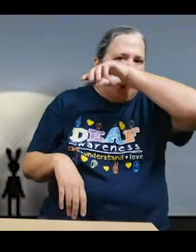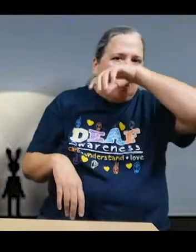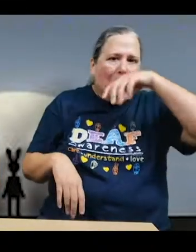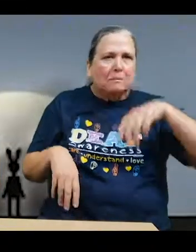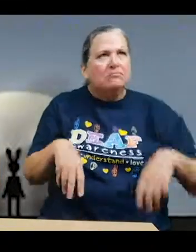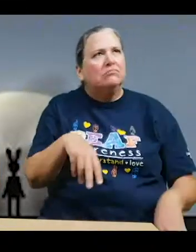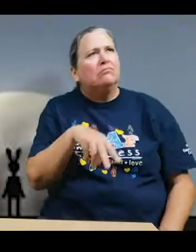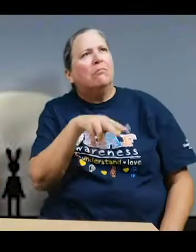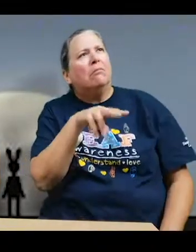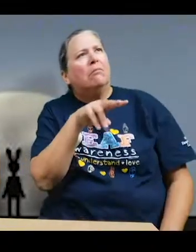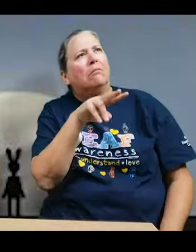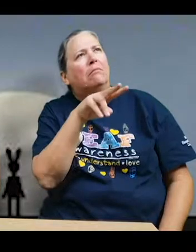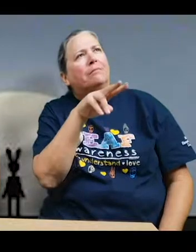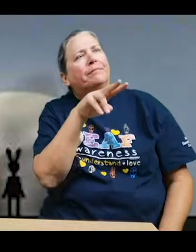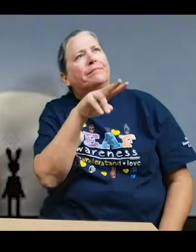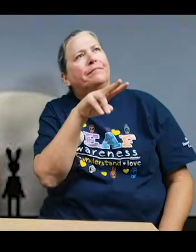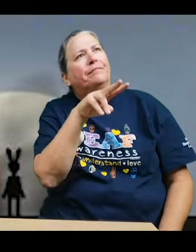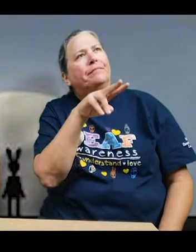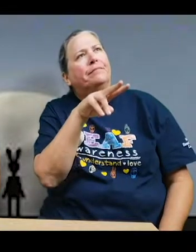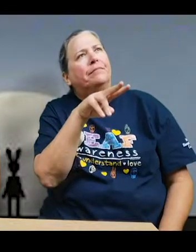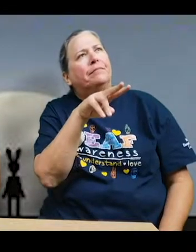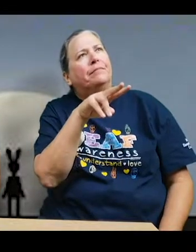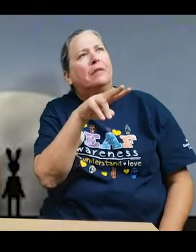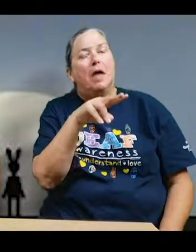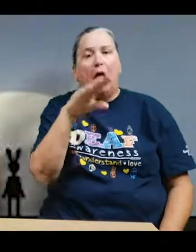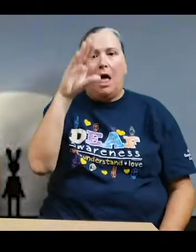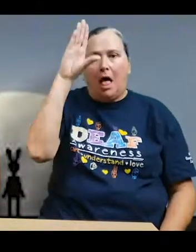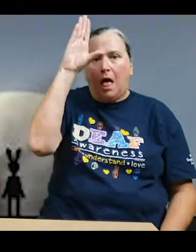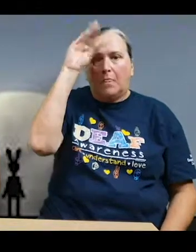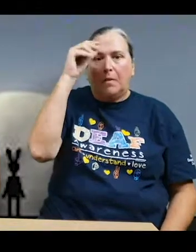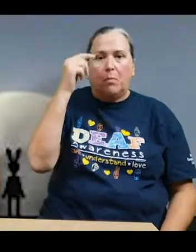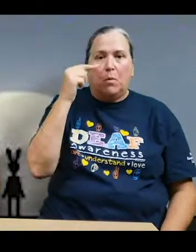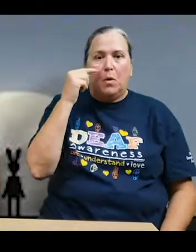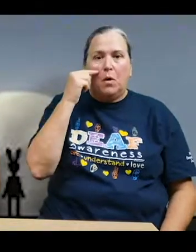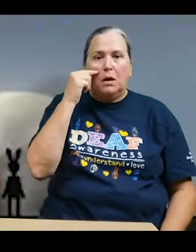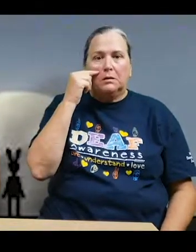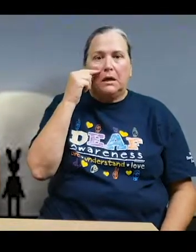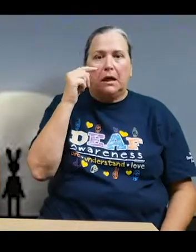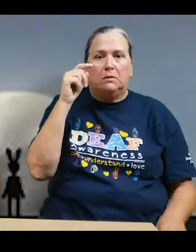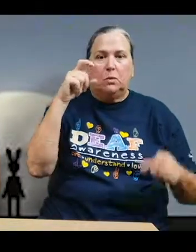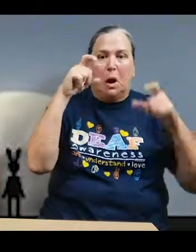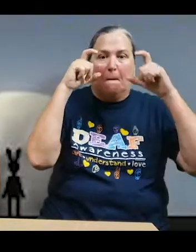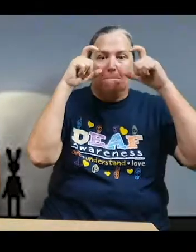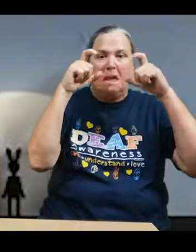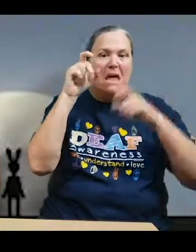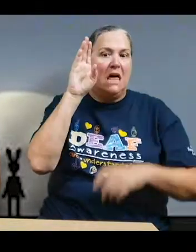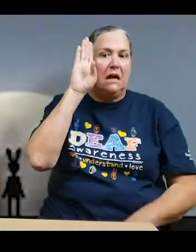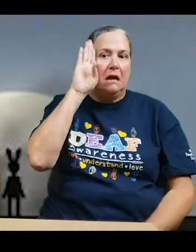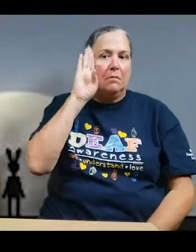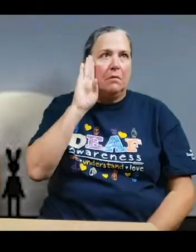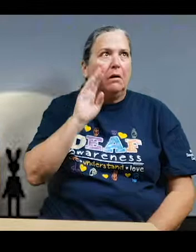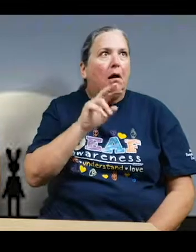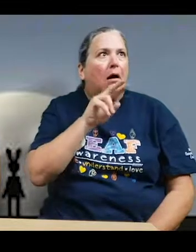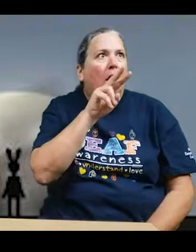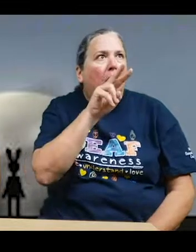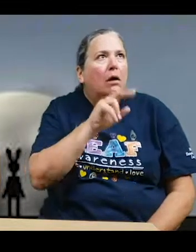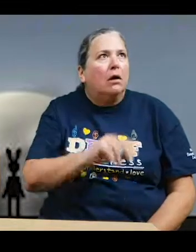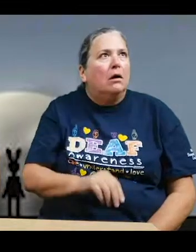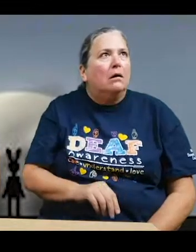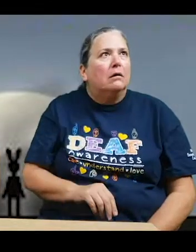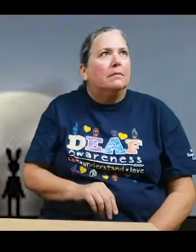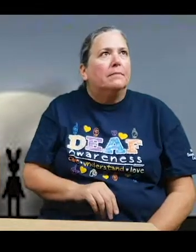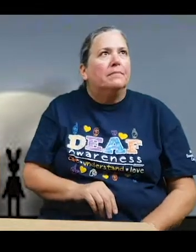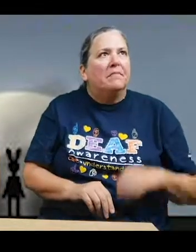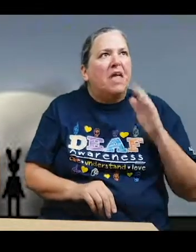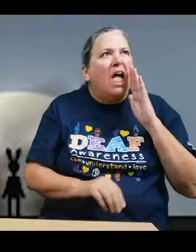at Edward. The boy's eyes were brown with flecks of gold shining in them. "Hey," he